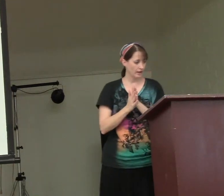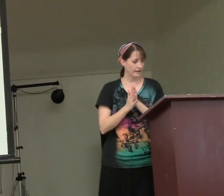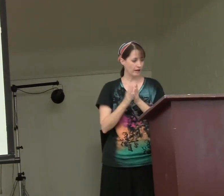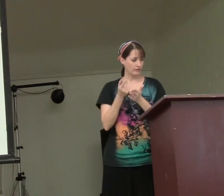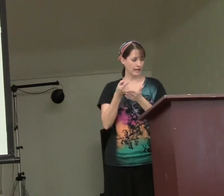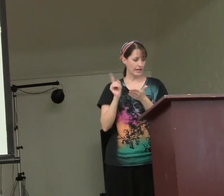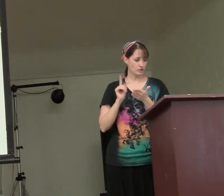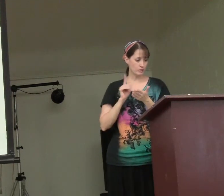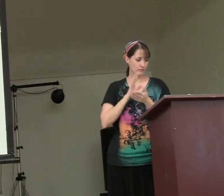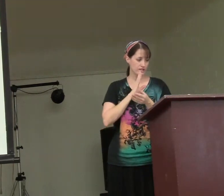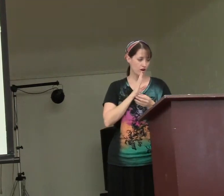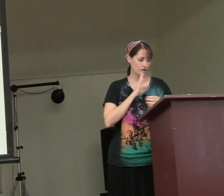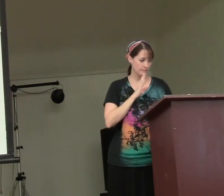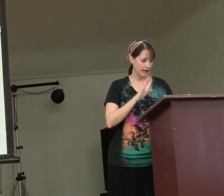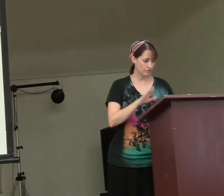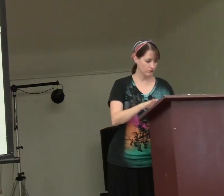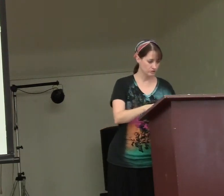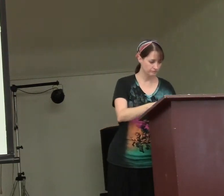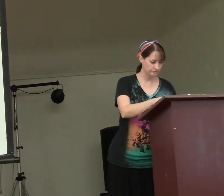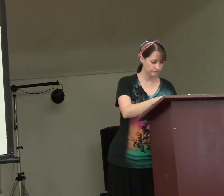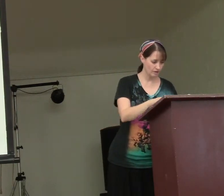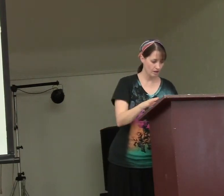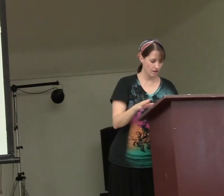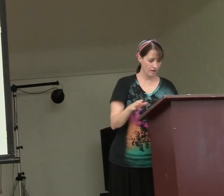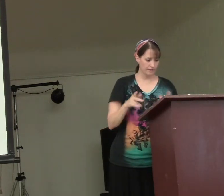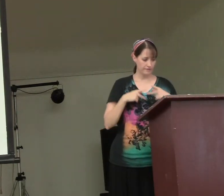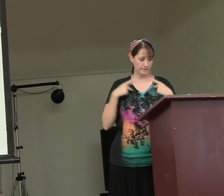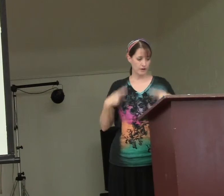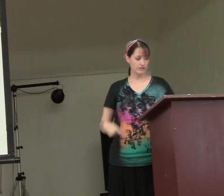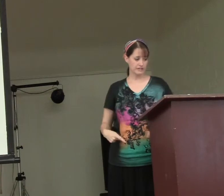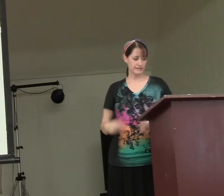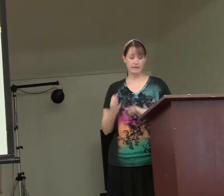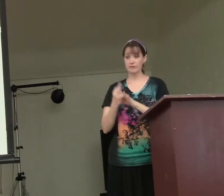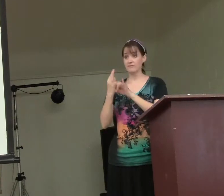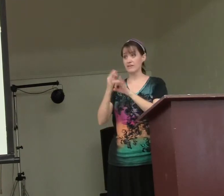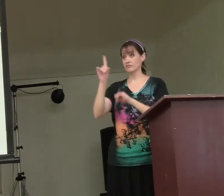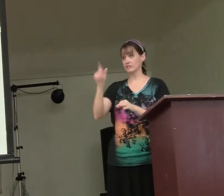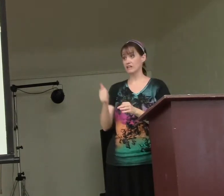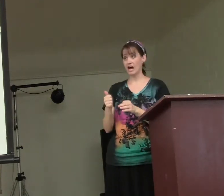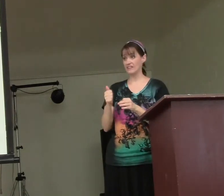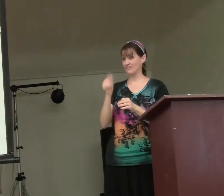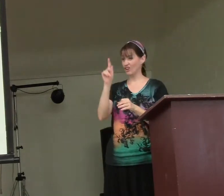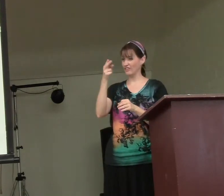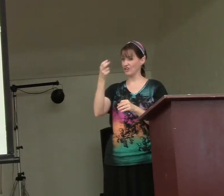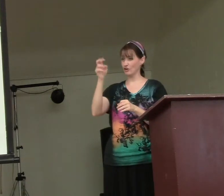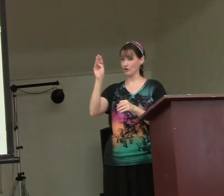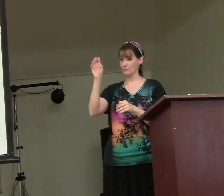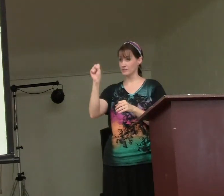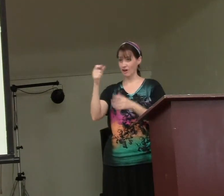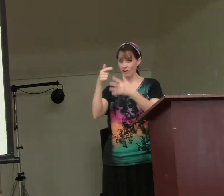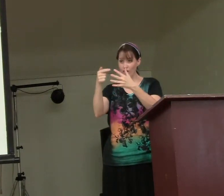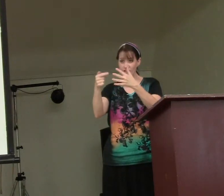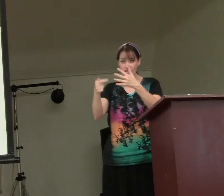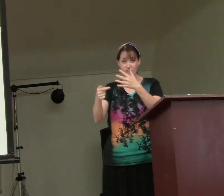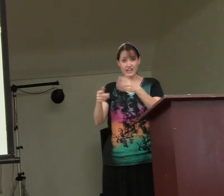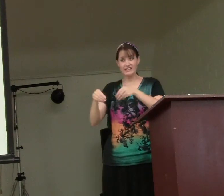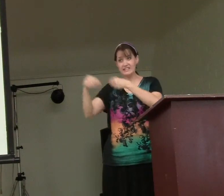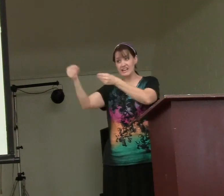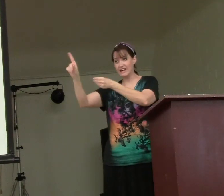Now, last week we talked about the Pharisees. They had been faithful to tithe, even on the herbs. On all the little things, they gave